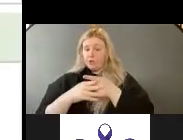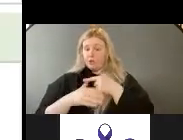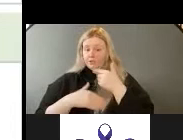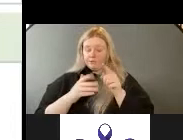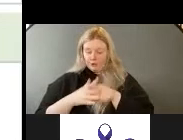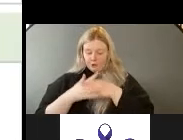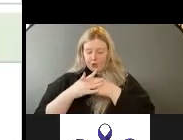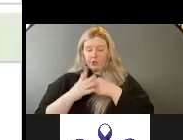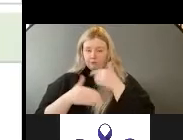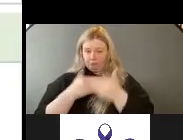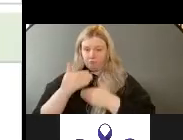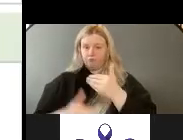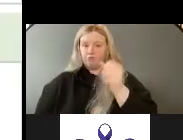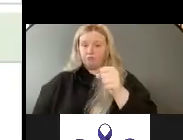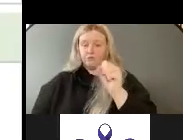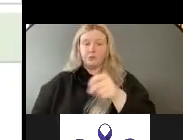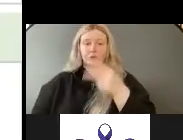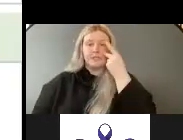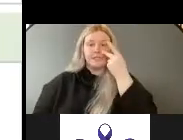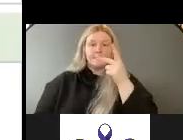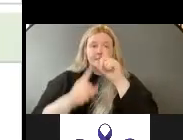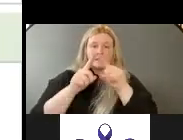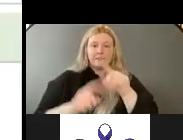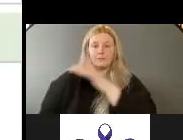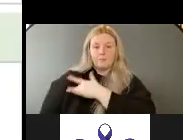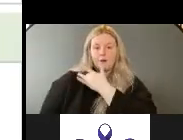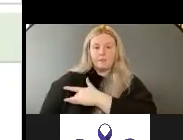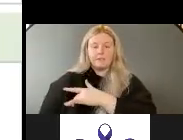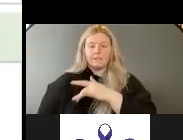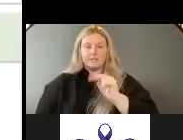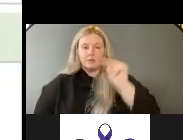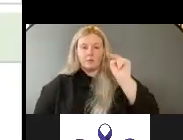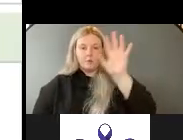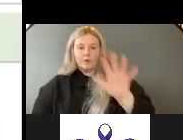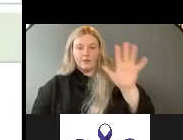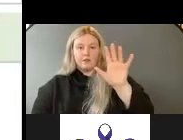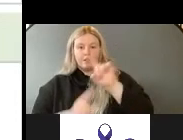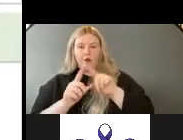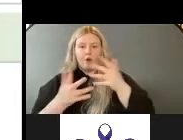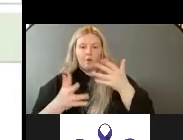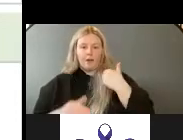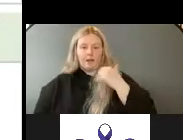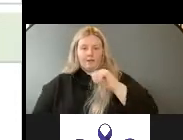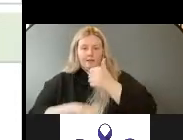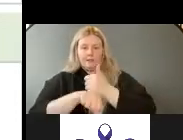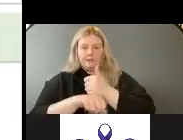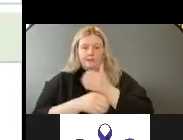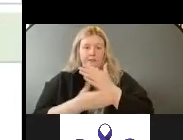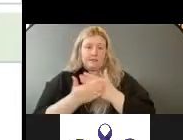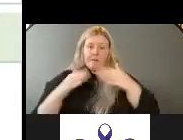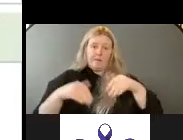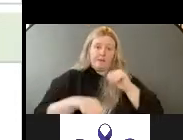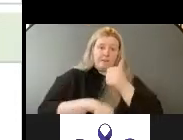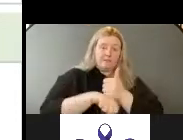of, the number of provinces and territories that have an elder abuse strategy. Some of them are out of date. They need to be